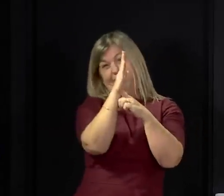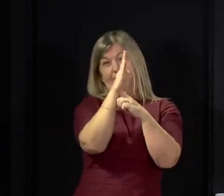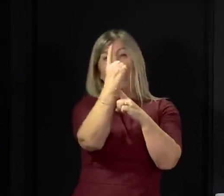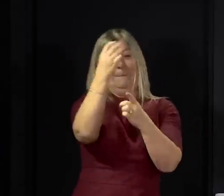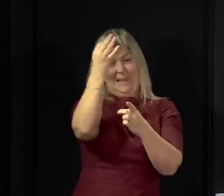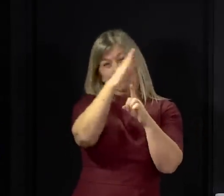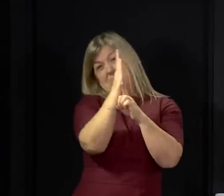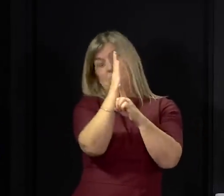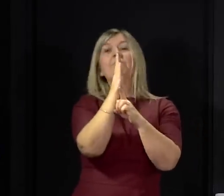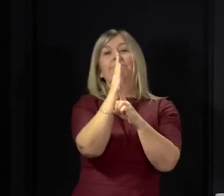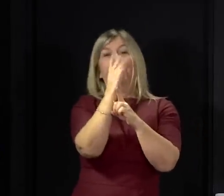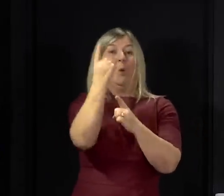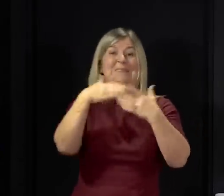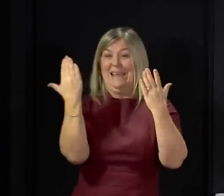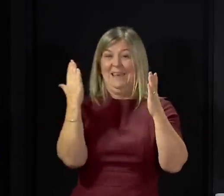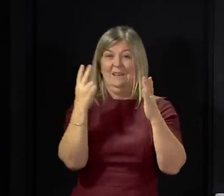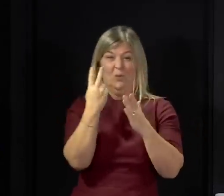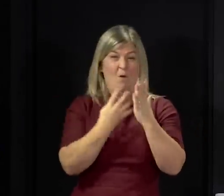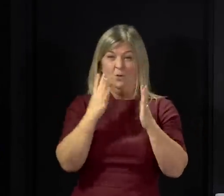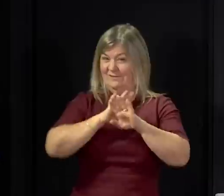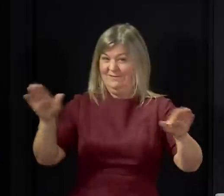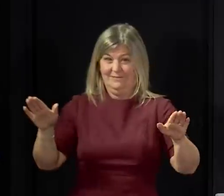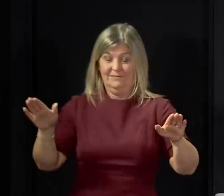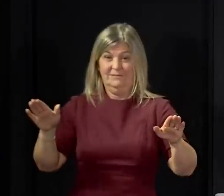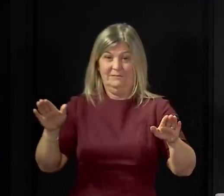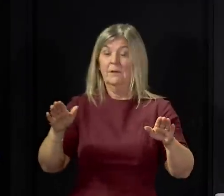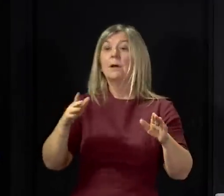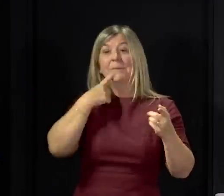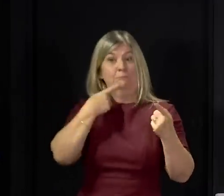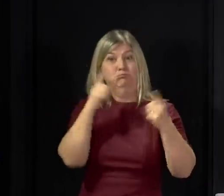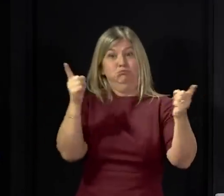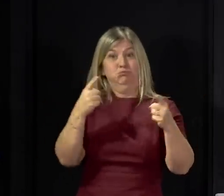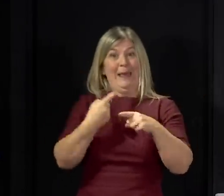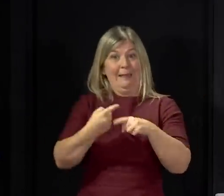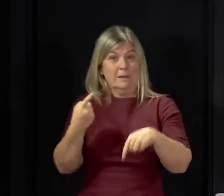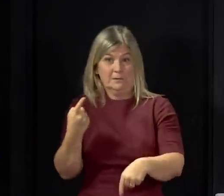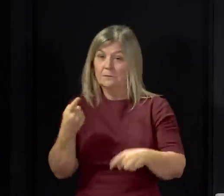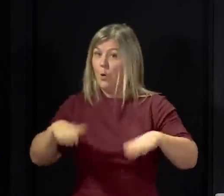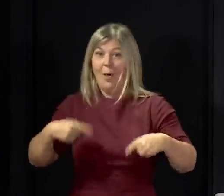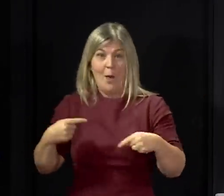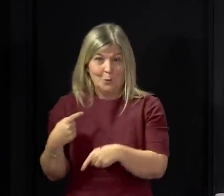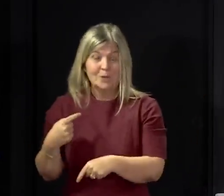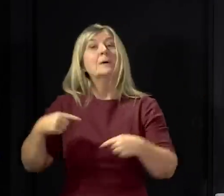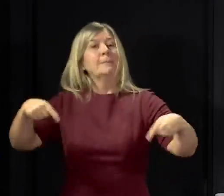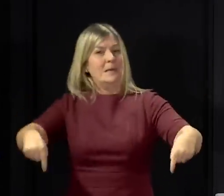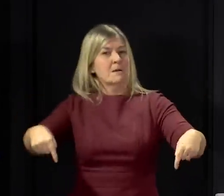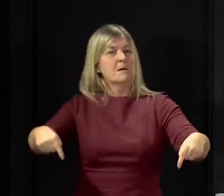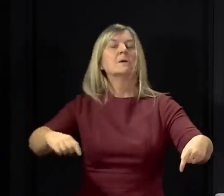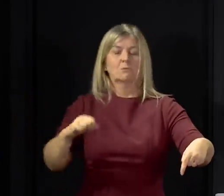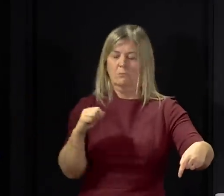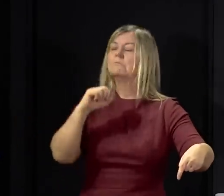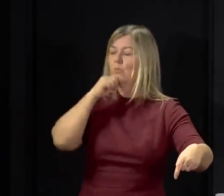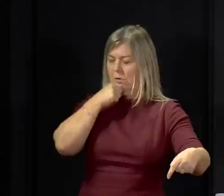just announced, that will not even be allowed. We will allow Christmas Day to go ahead,